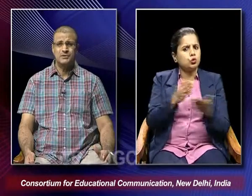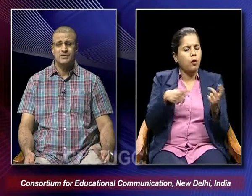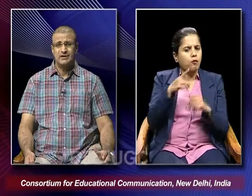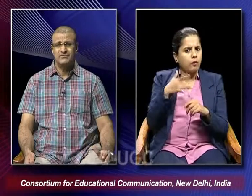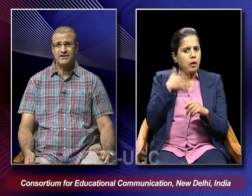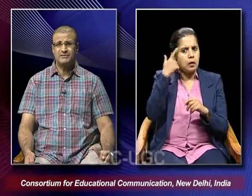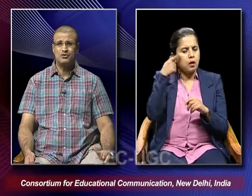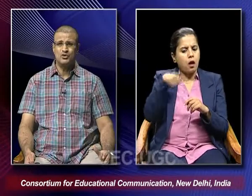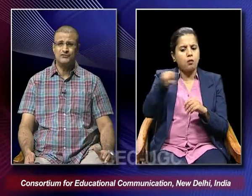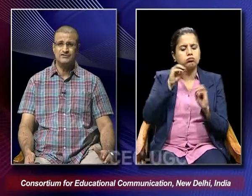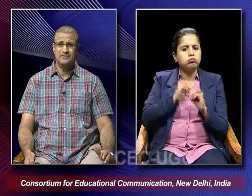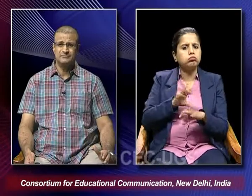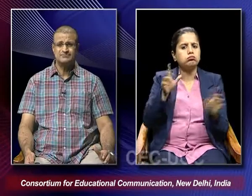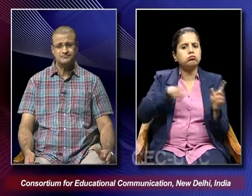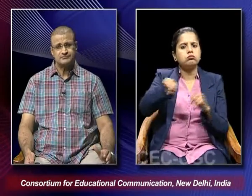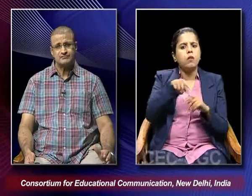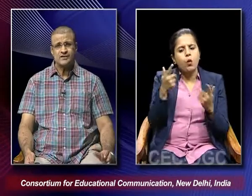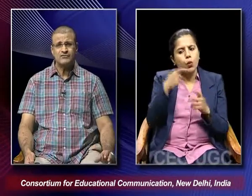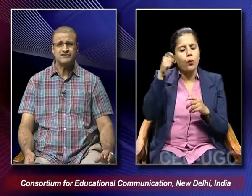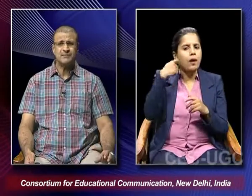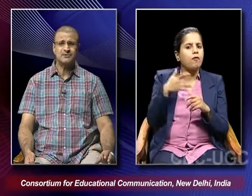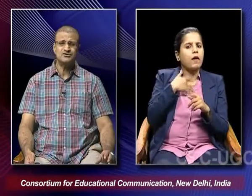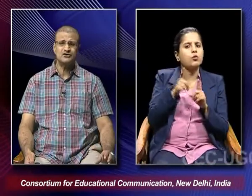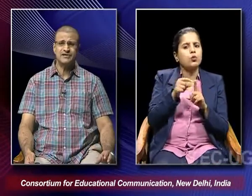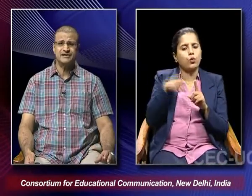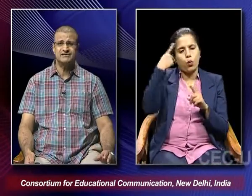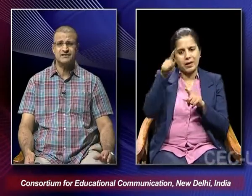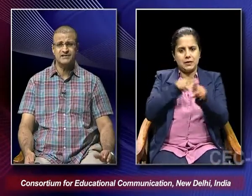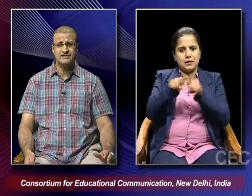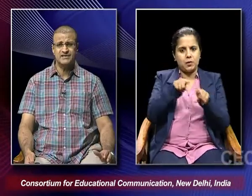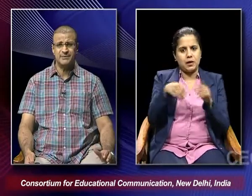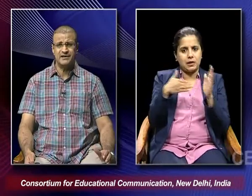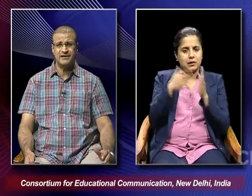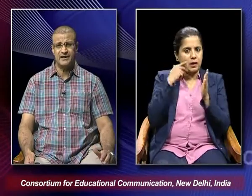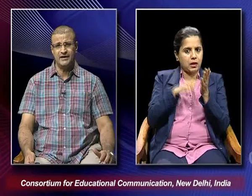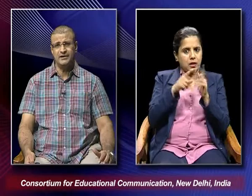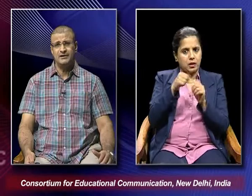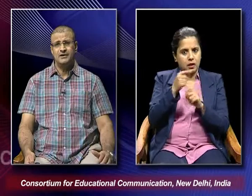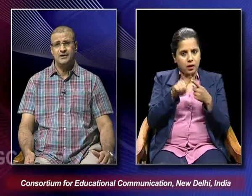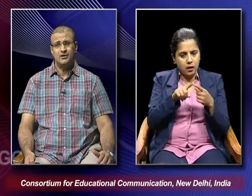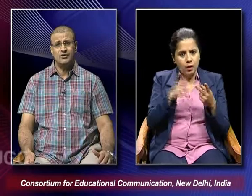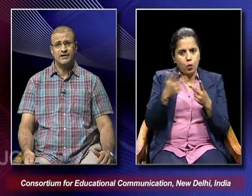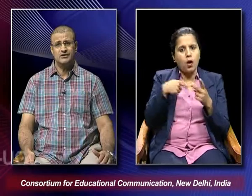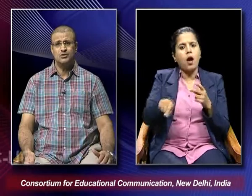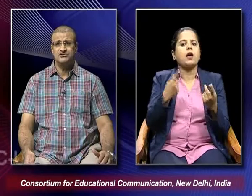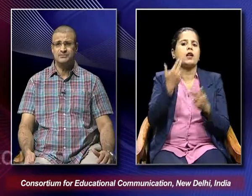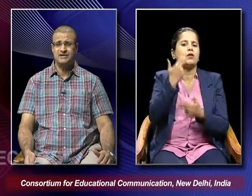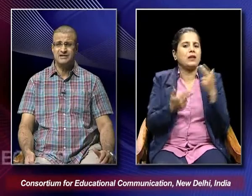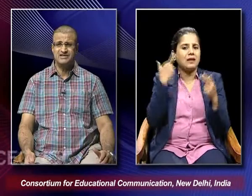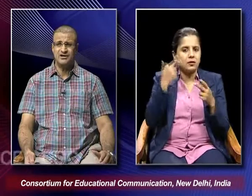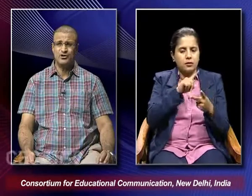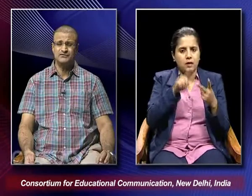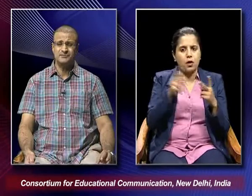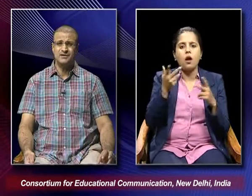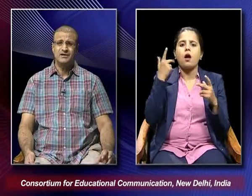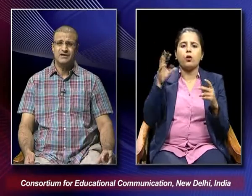also convey the mood of the film. For example, songs like Zindagi Kaisi Hai Paheli Hai or Kahin Dur Jab Din Dhal